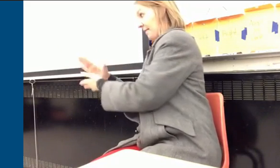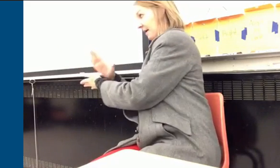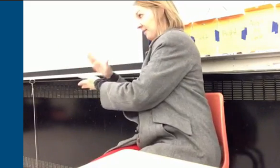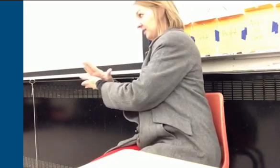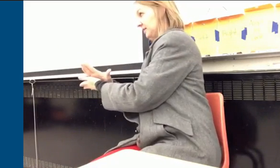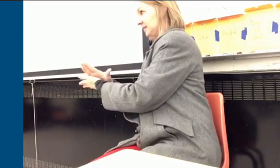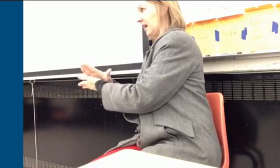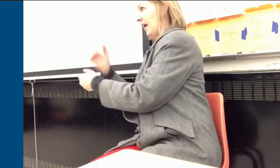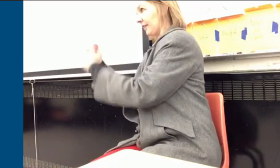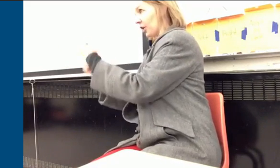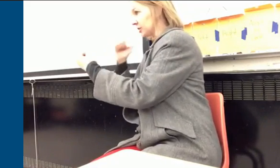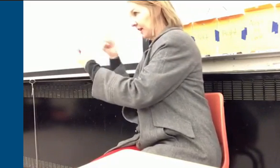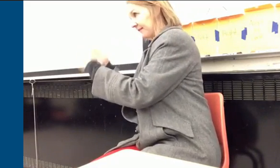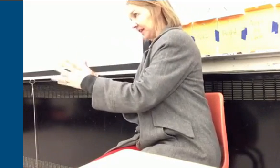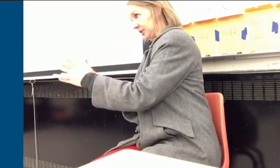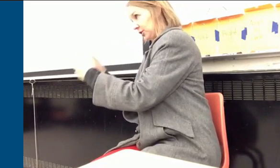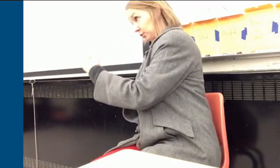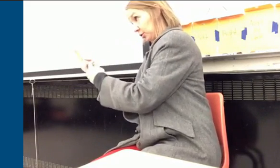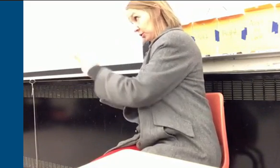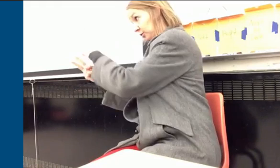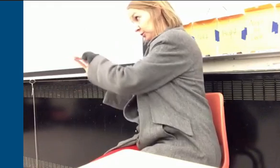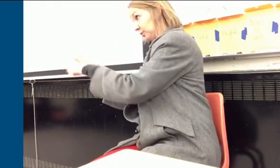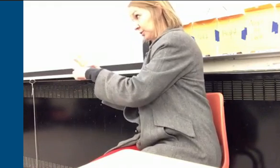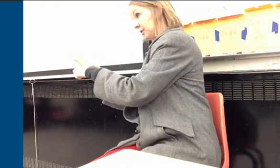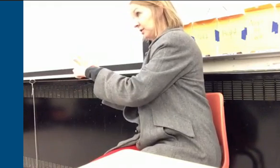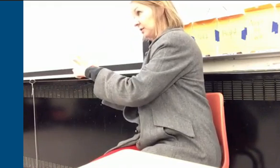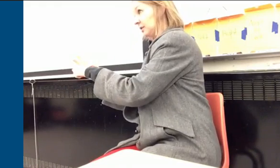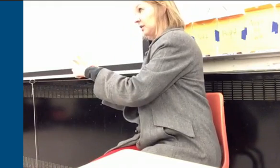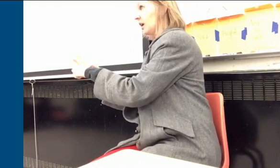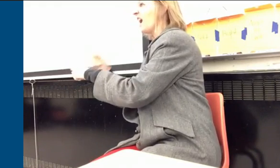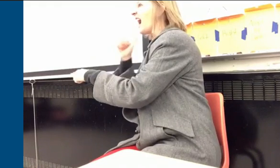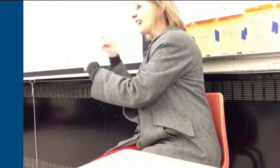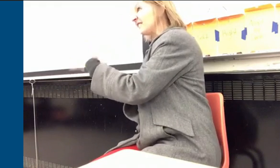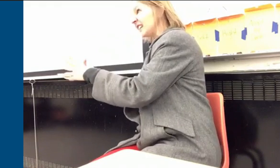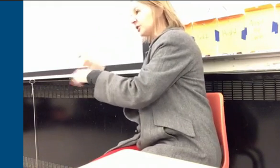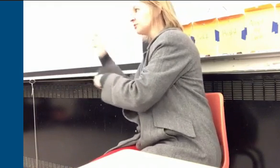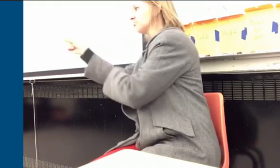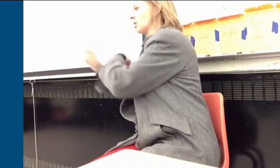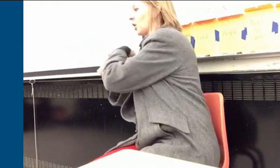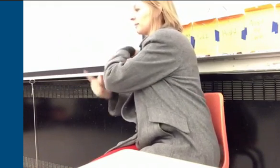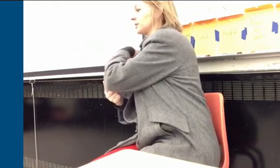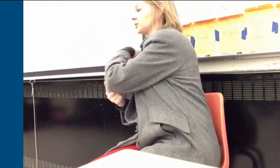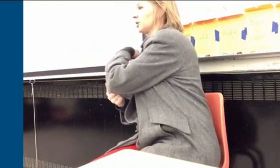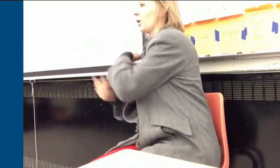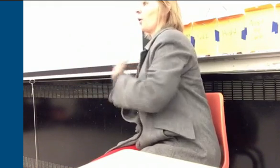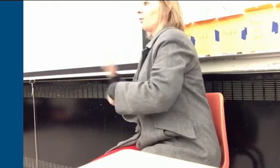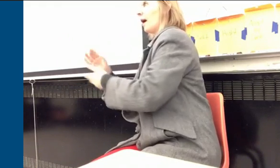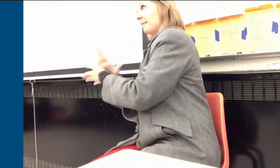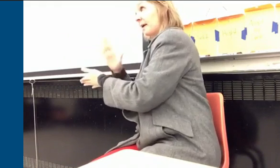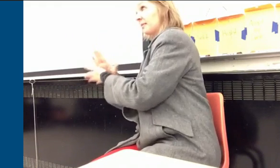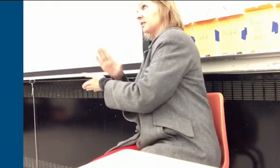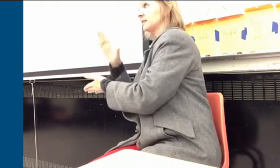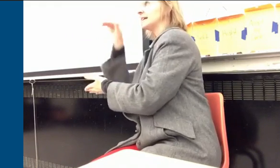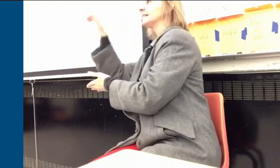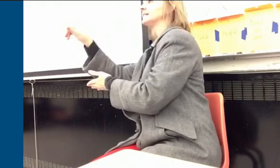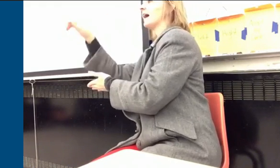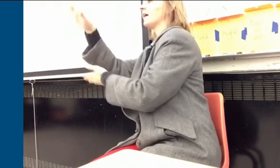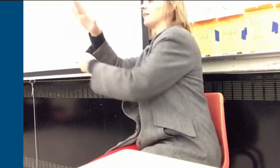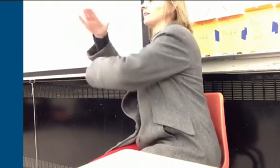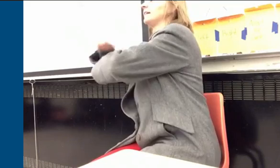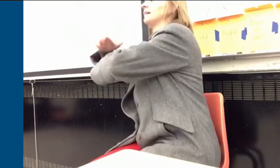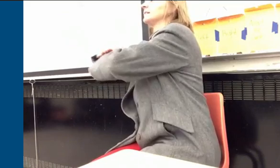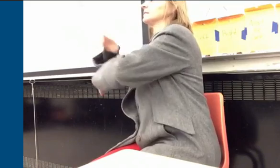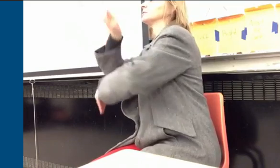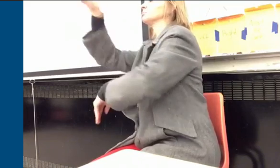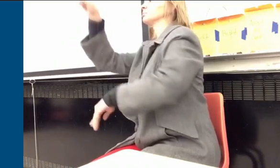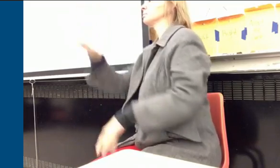and the ones that are unfinished. Unfinished ones go in the trash. White papers are going to stay over on the desk. Just start a little